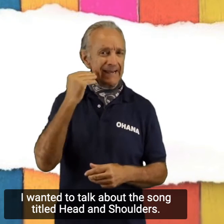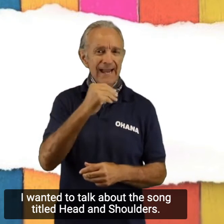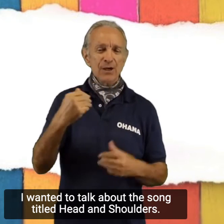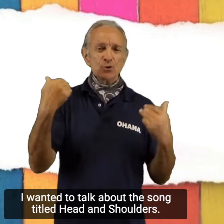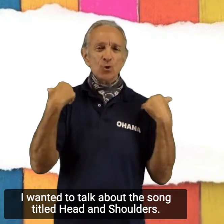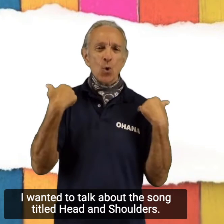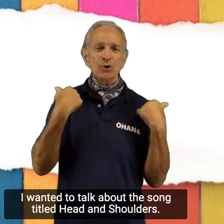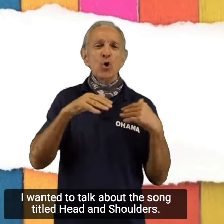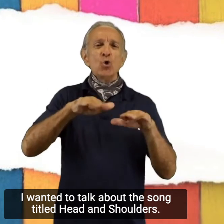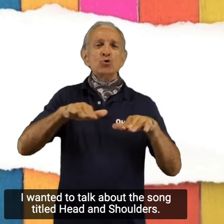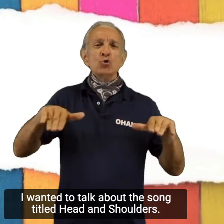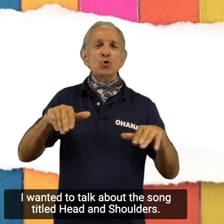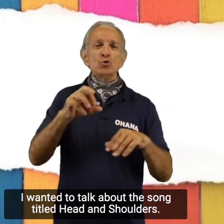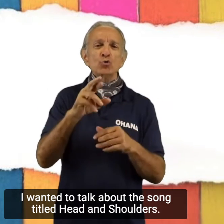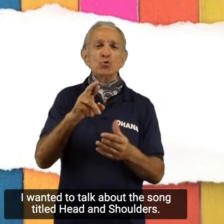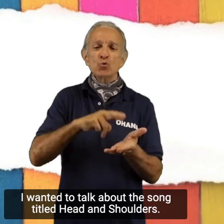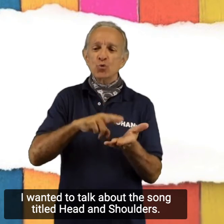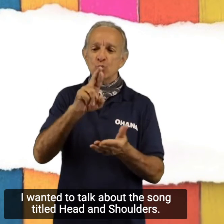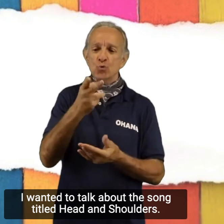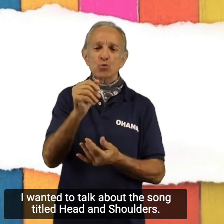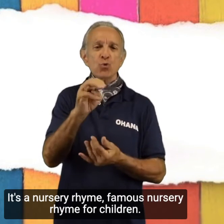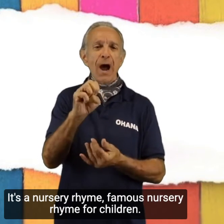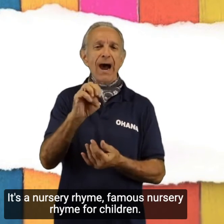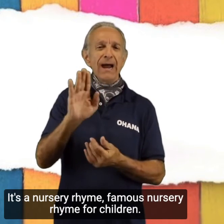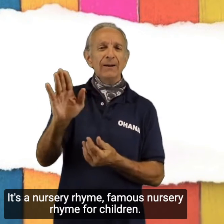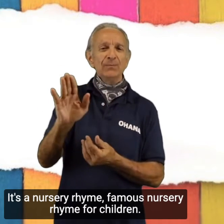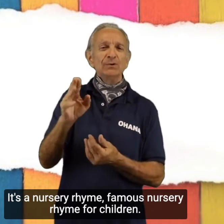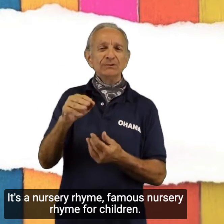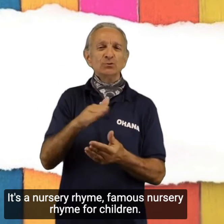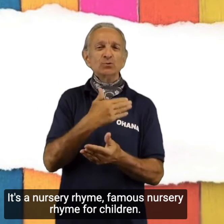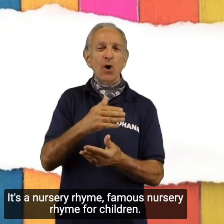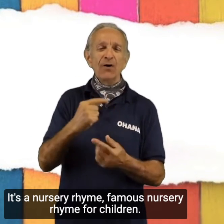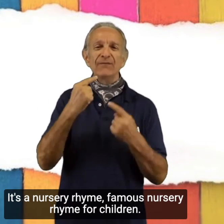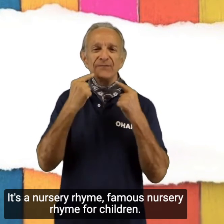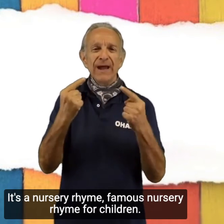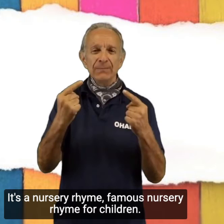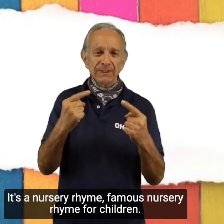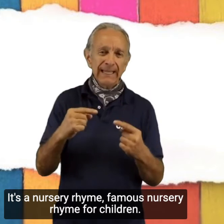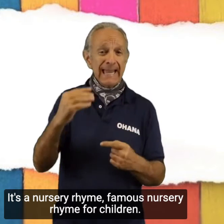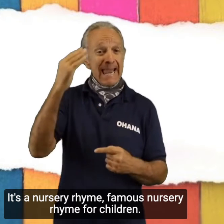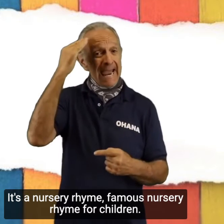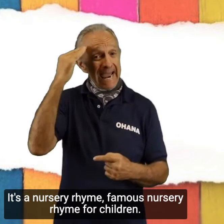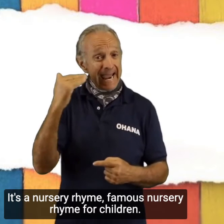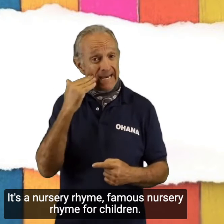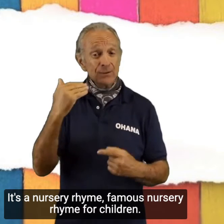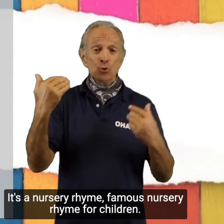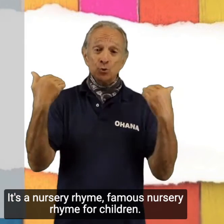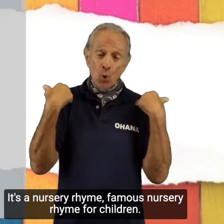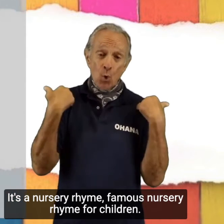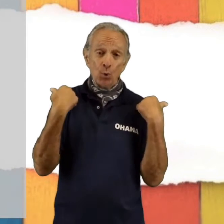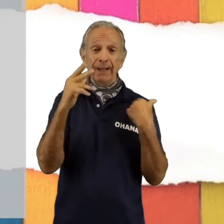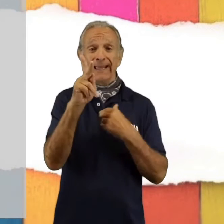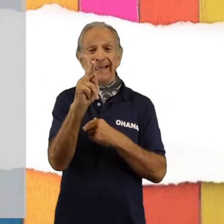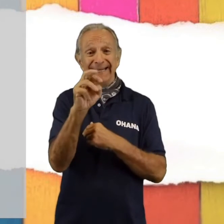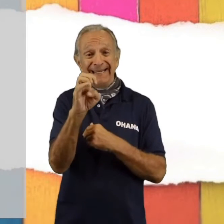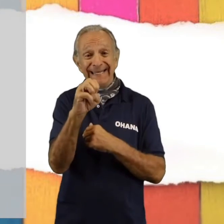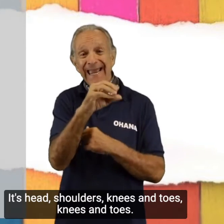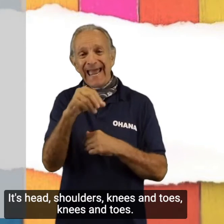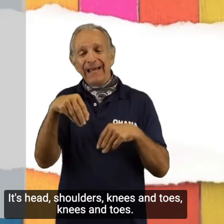titled Head and Shoulders. It's a nursery rhyme, a famous nursery rhyme for children. It's